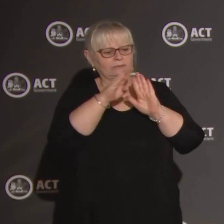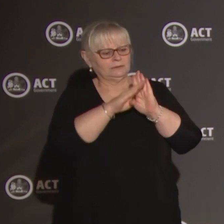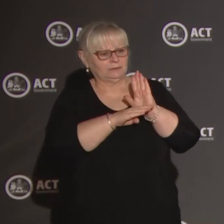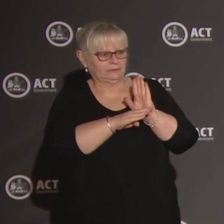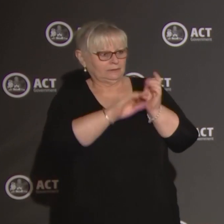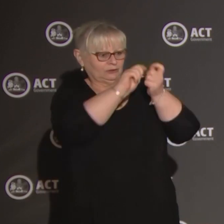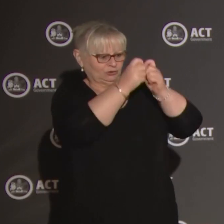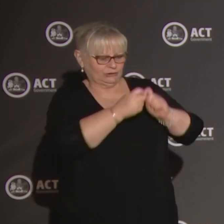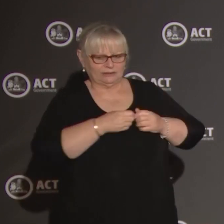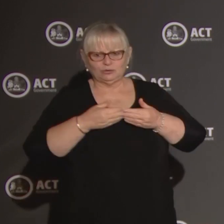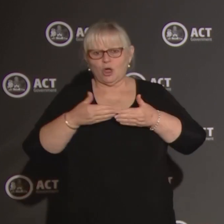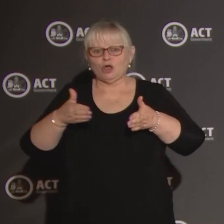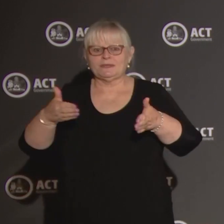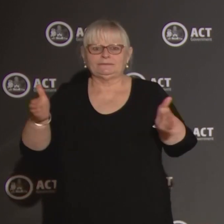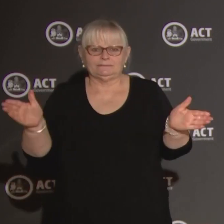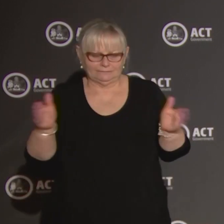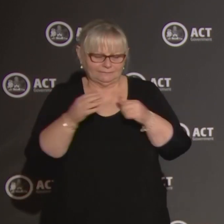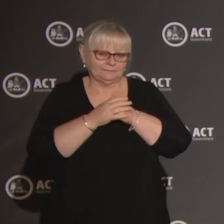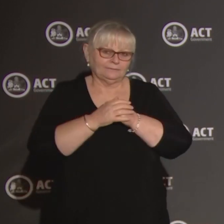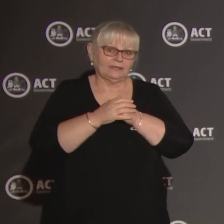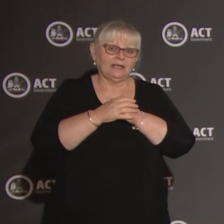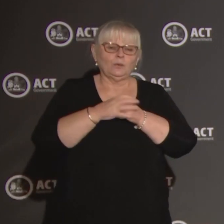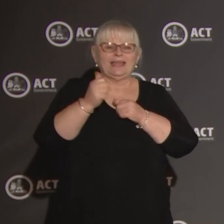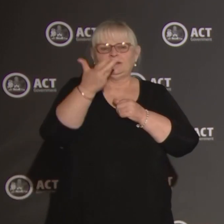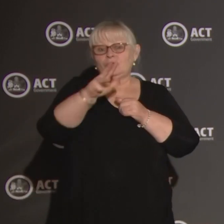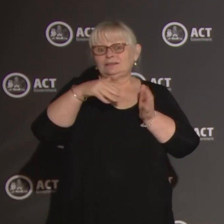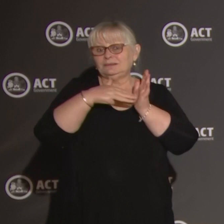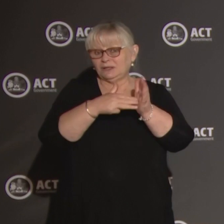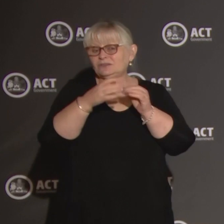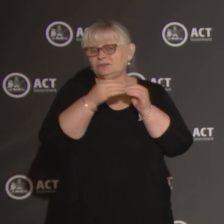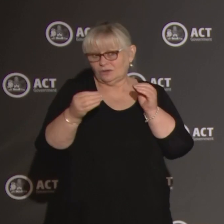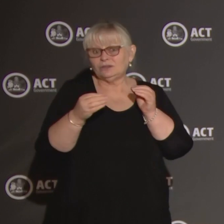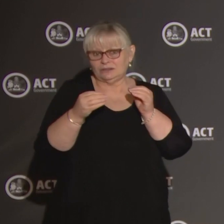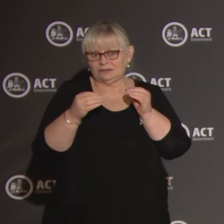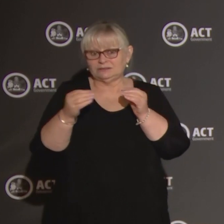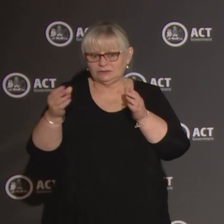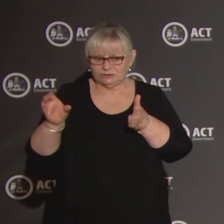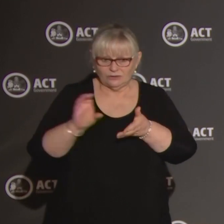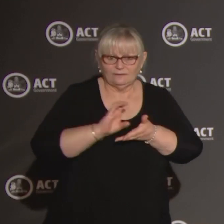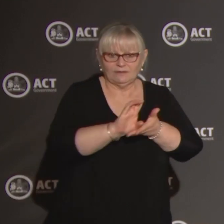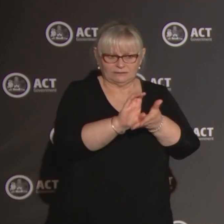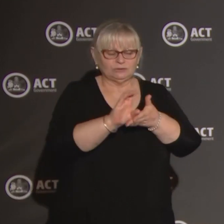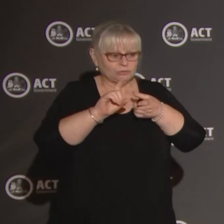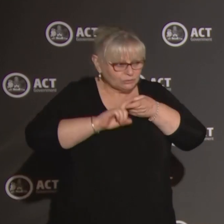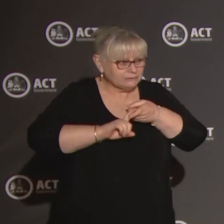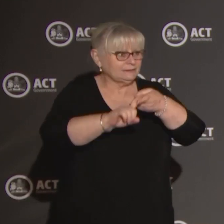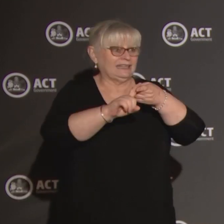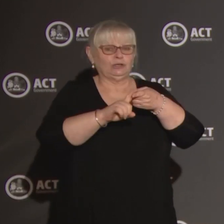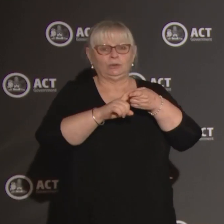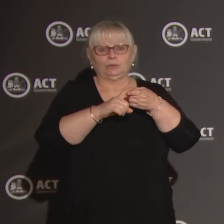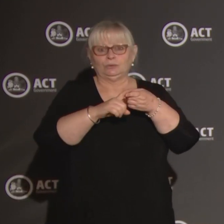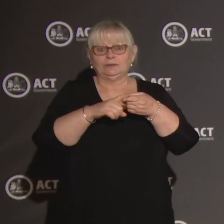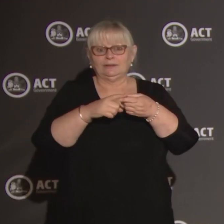pathway forward. The ACT government is investing more than $90 million to continue the COVID-19 public